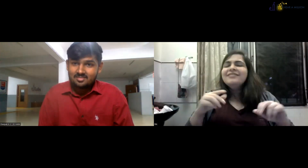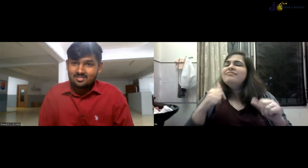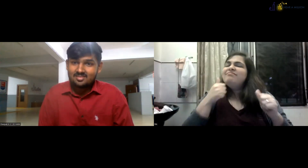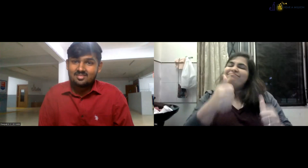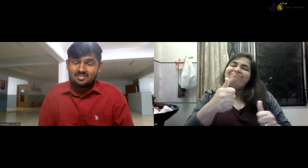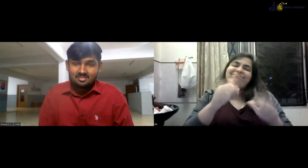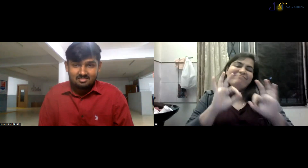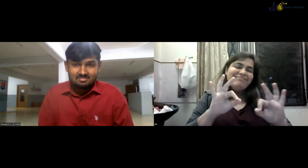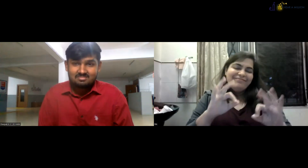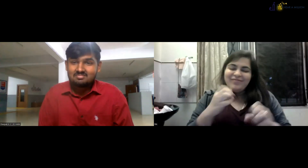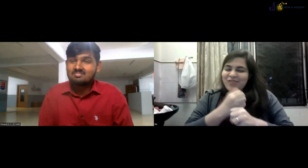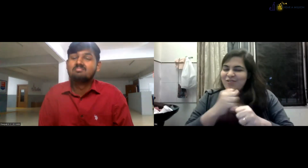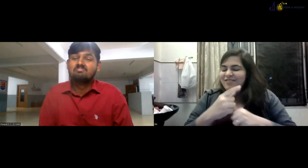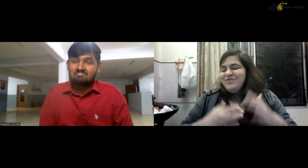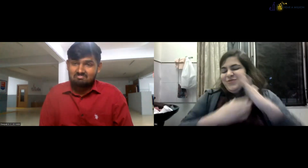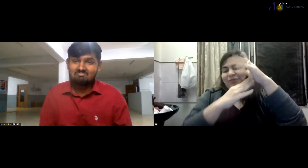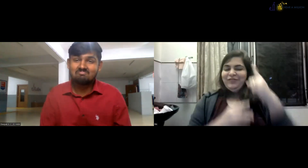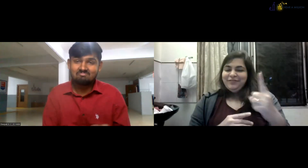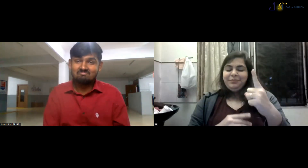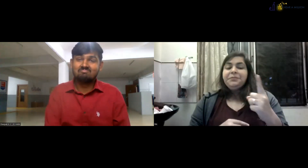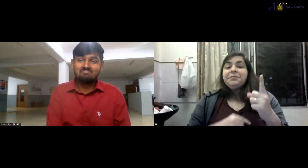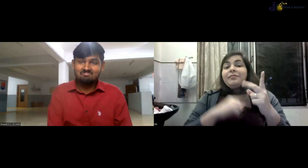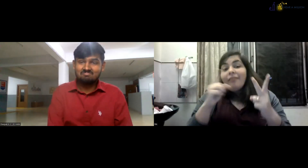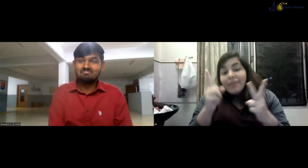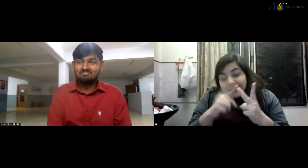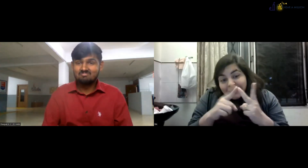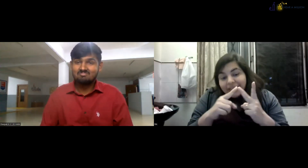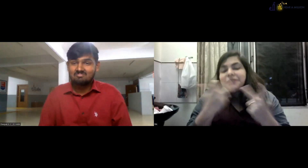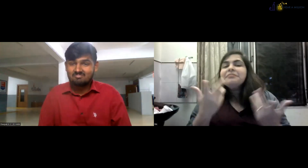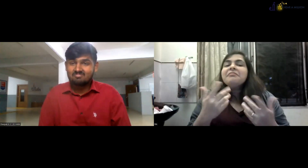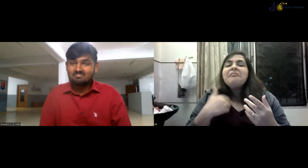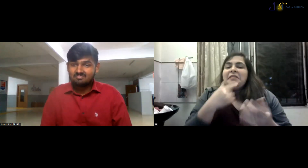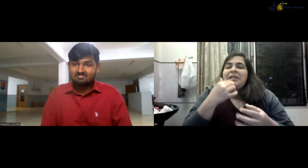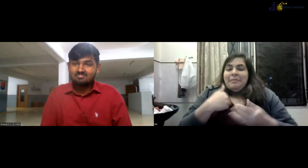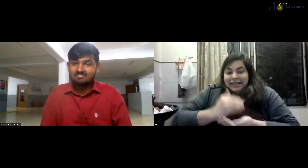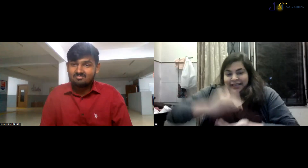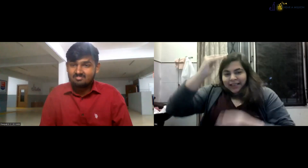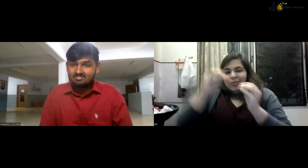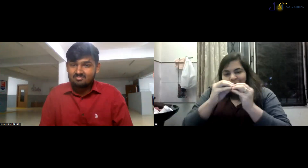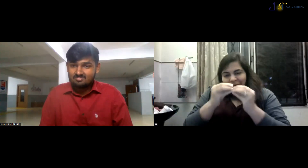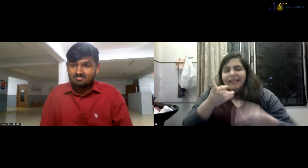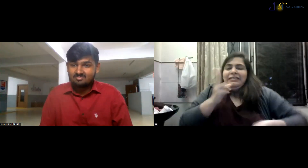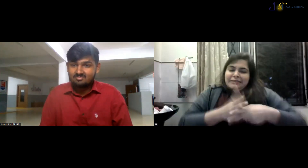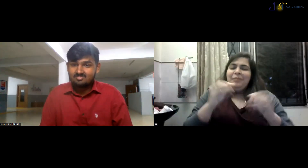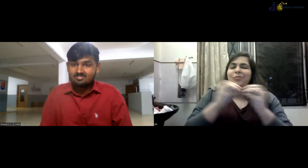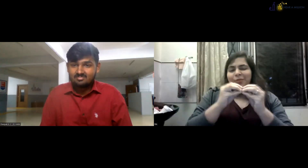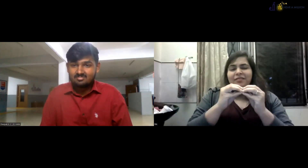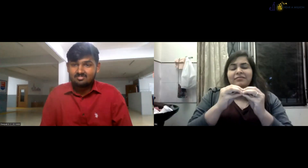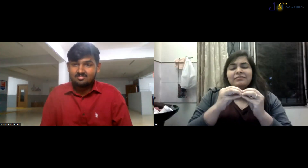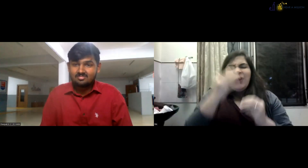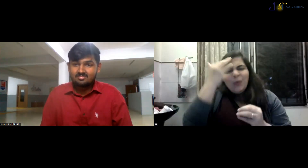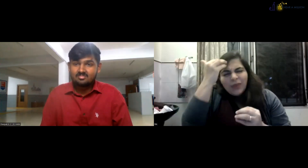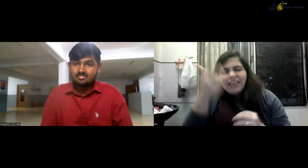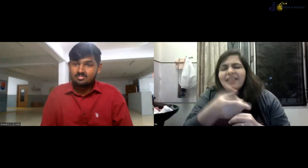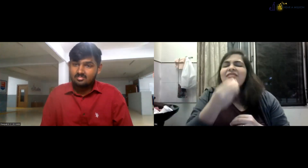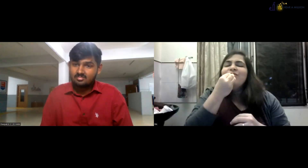being 7 or 8 times. I get peace over there whenever I visit the Goa. So that is the topmost place for me. So I